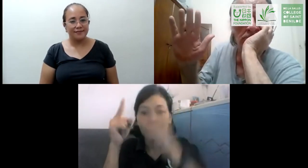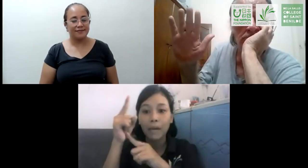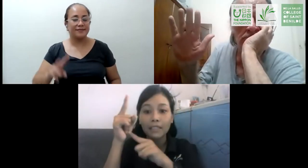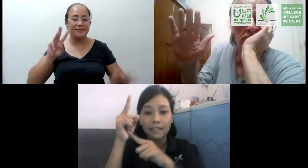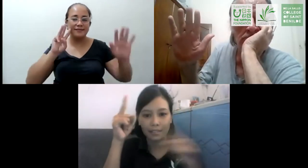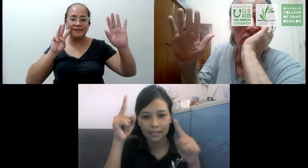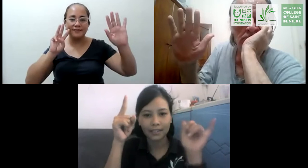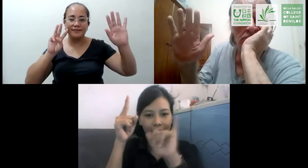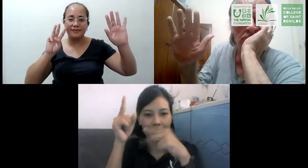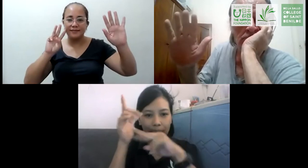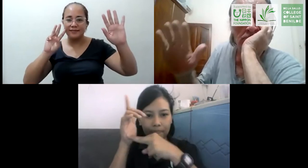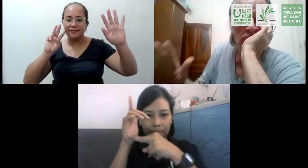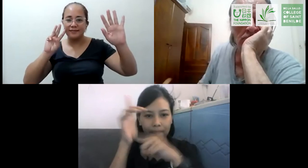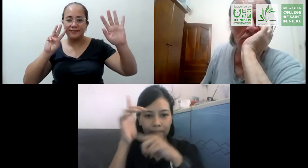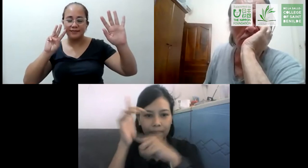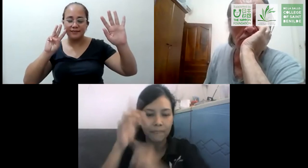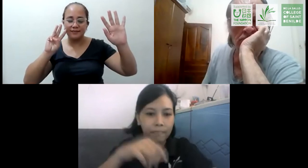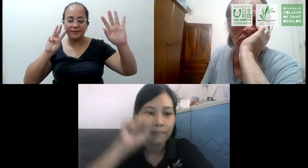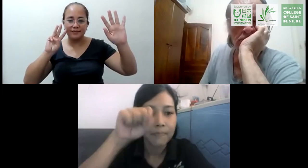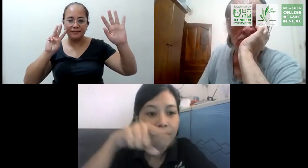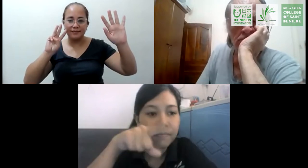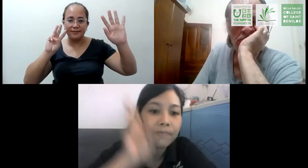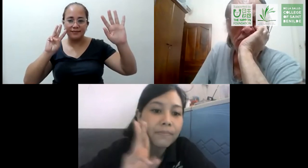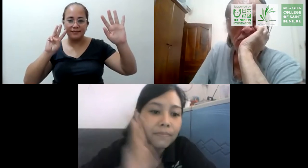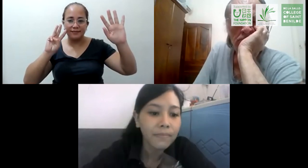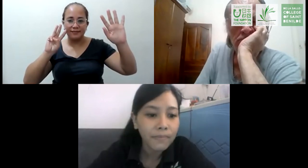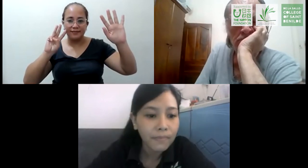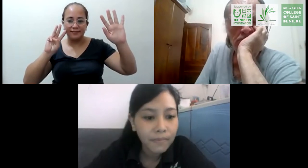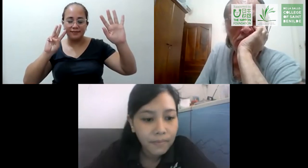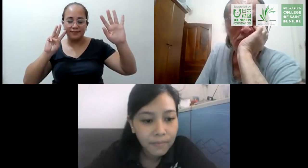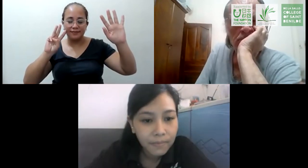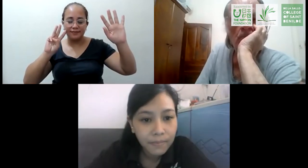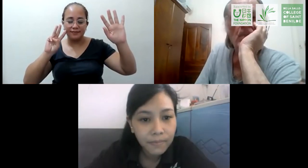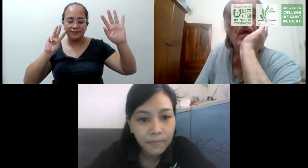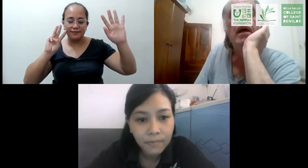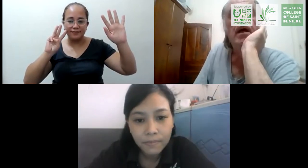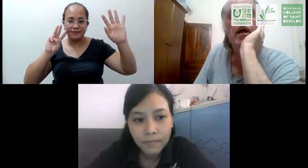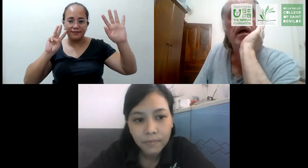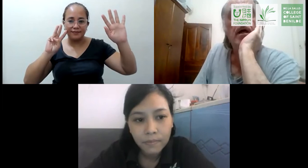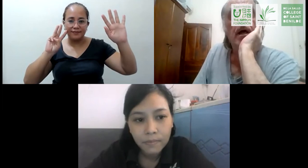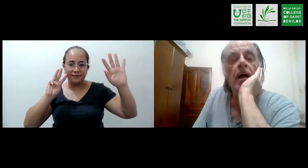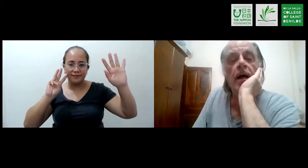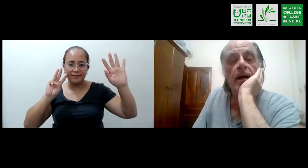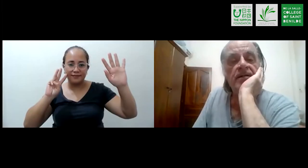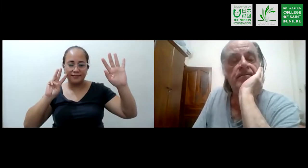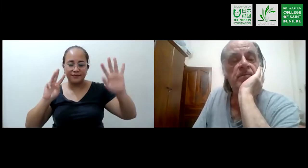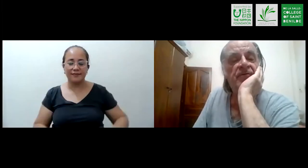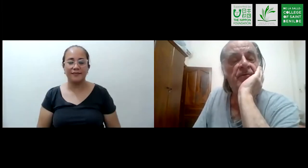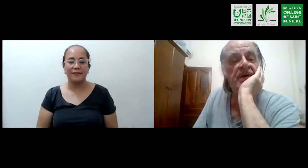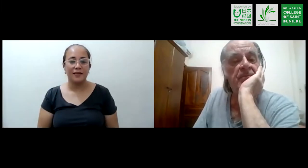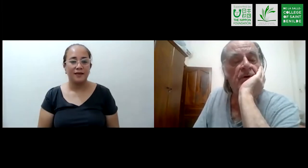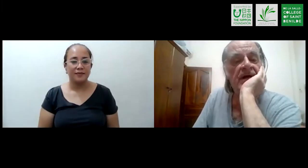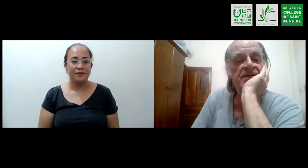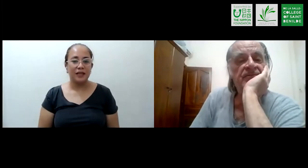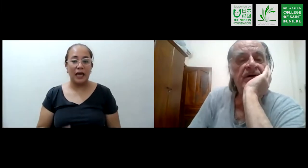pointing index finger. So this is right. Dr. Woody, go ahead.